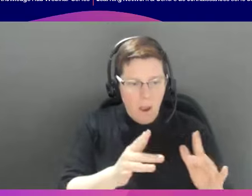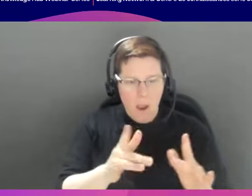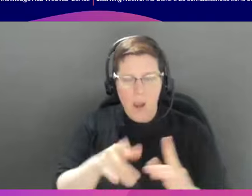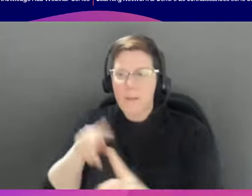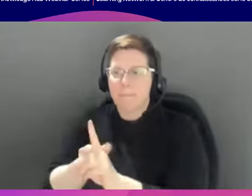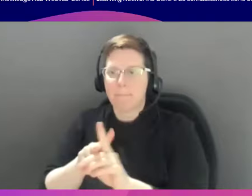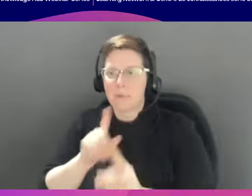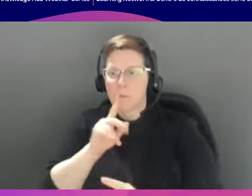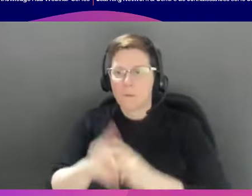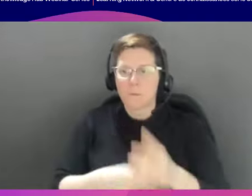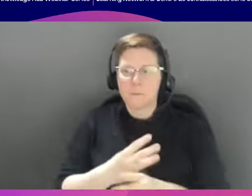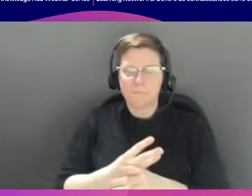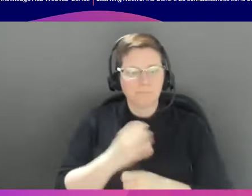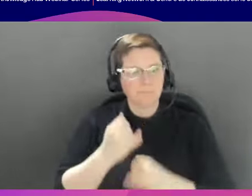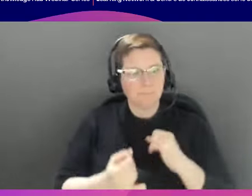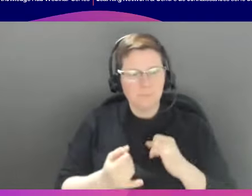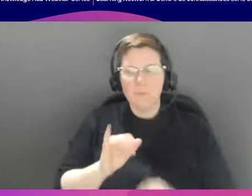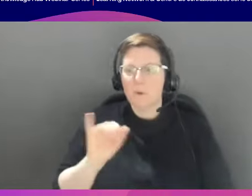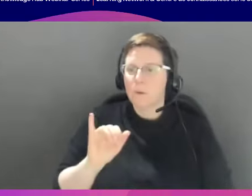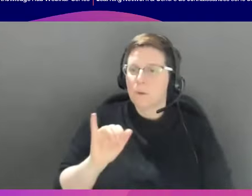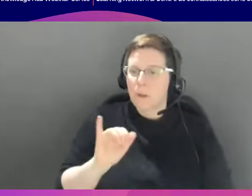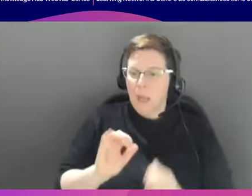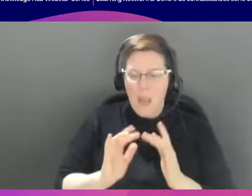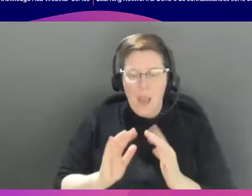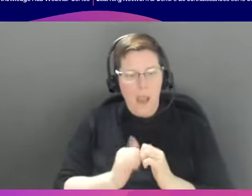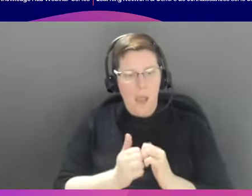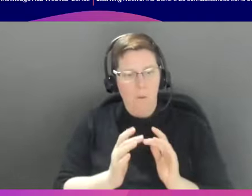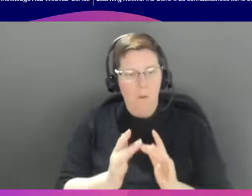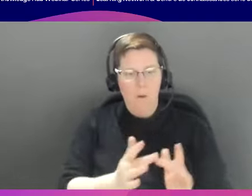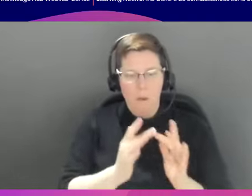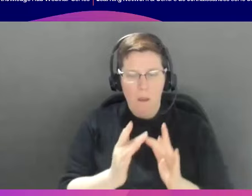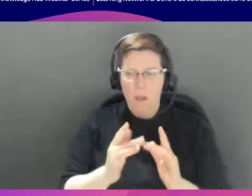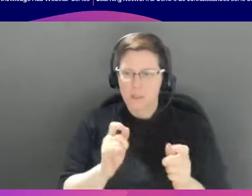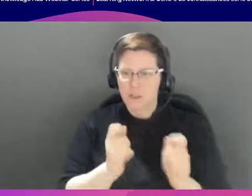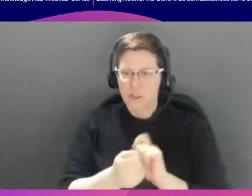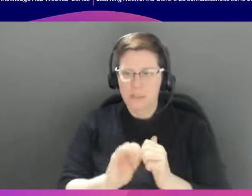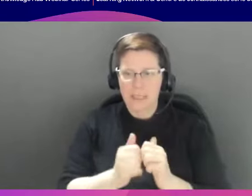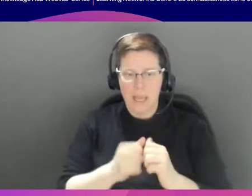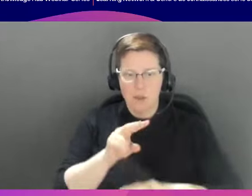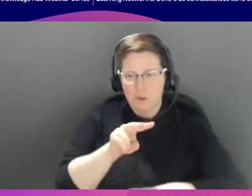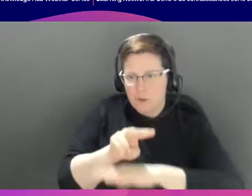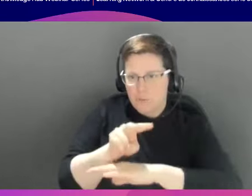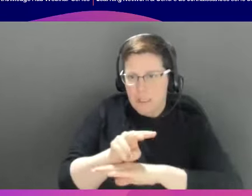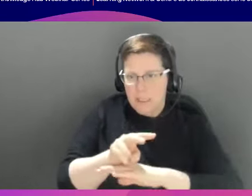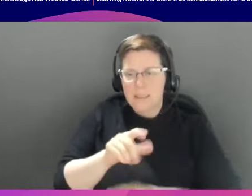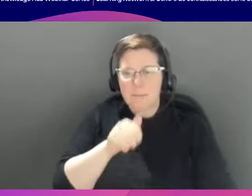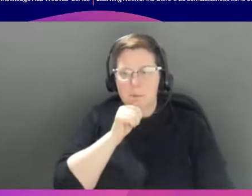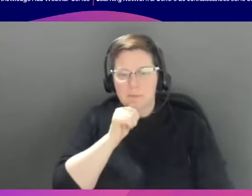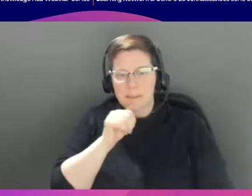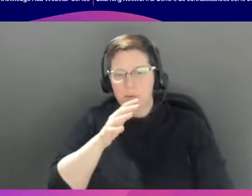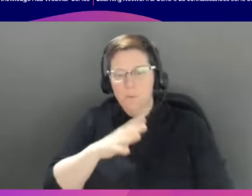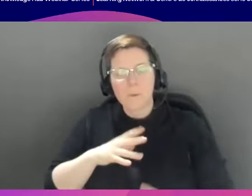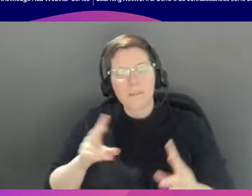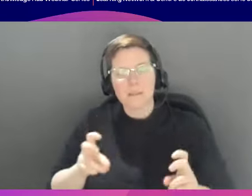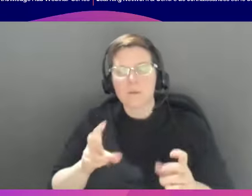how the online space changes dimensions of surveillance and privacy of women's issues. So where